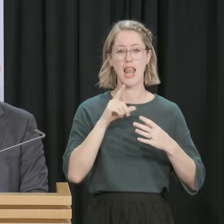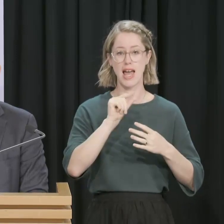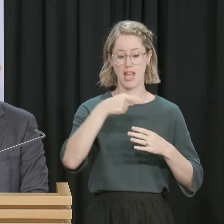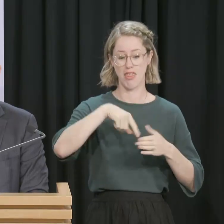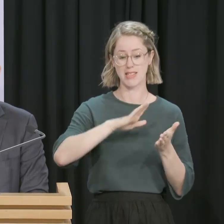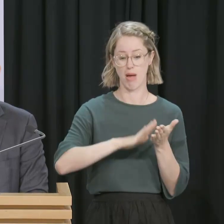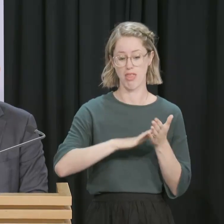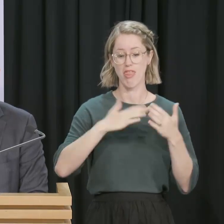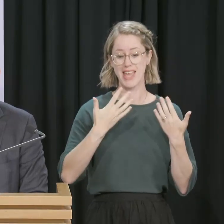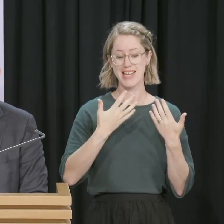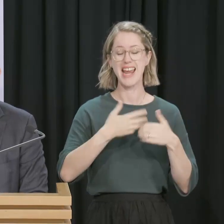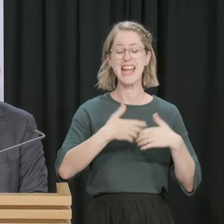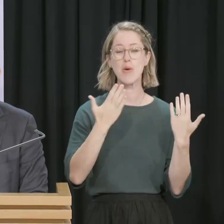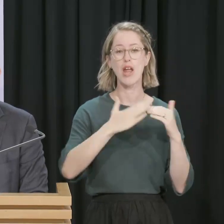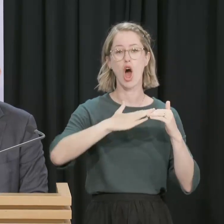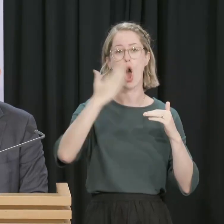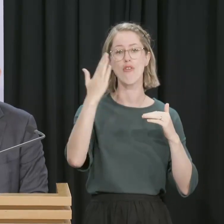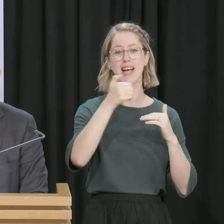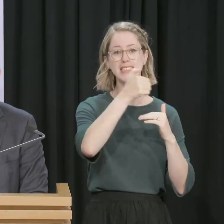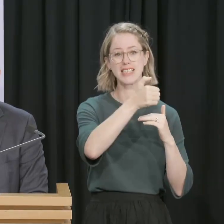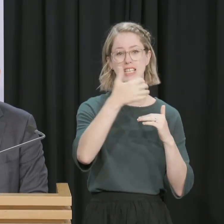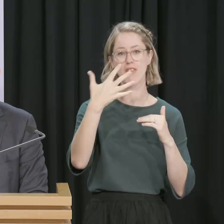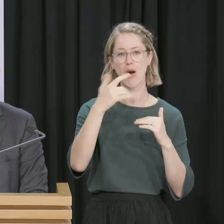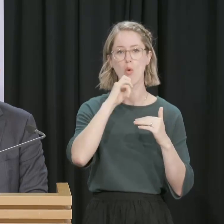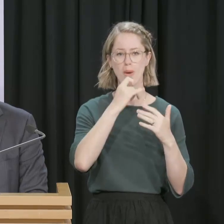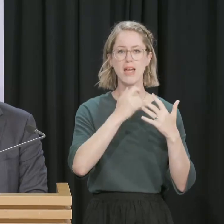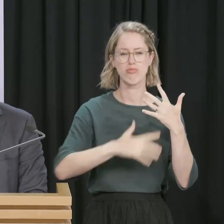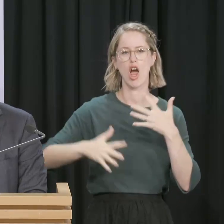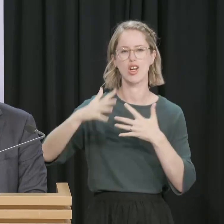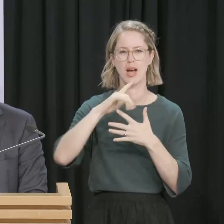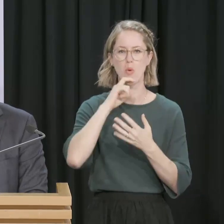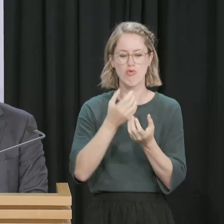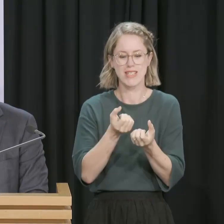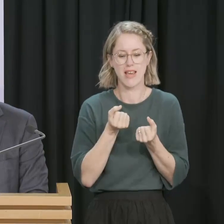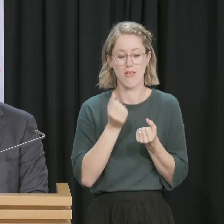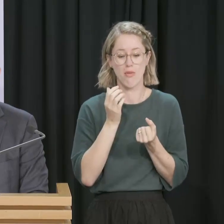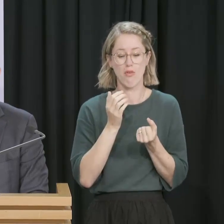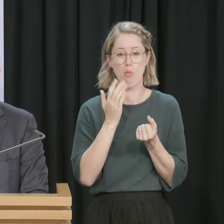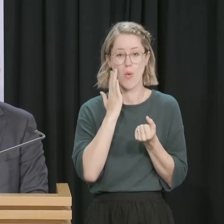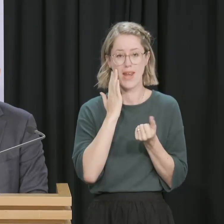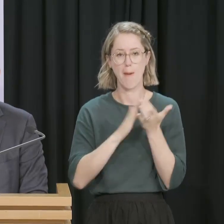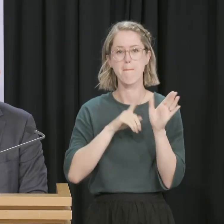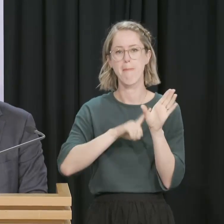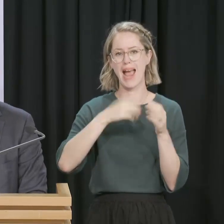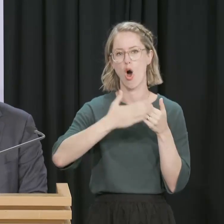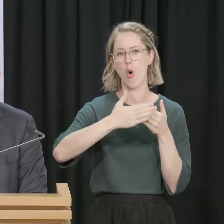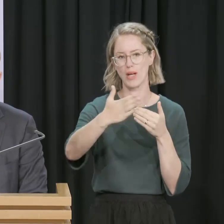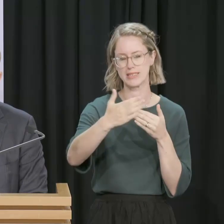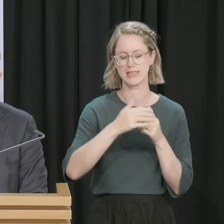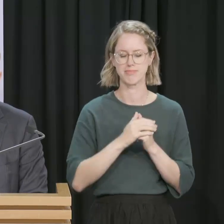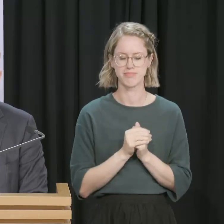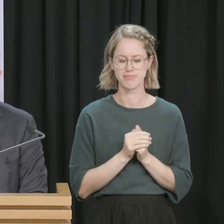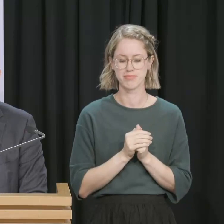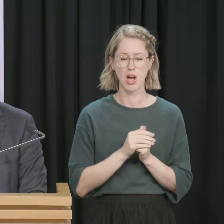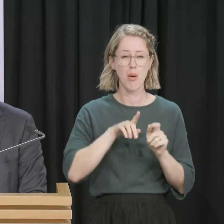aged 65 and over will be prioritised to start getting the vaccine from May. The vast majority of our